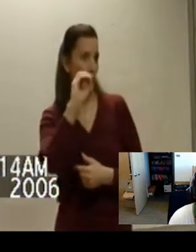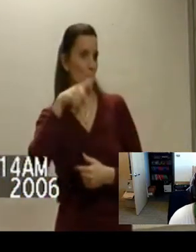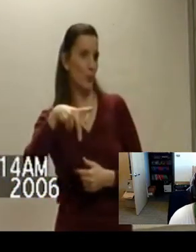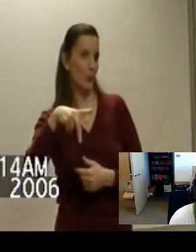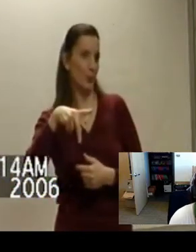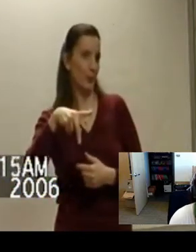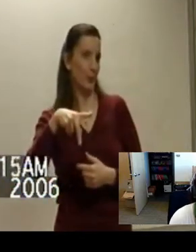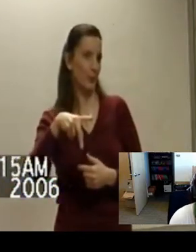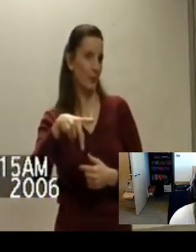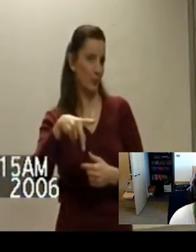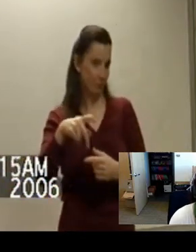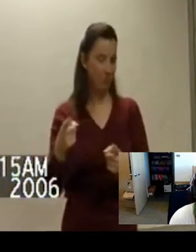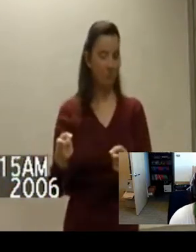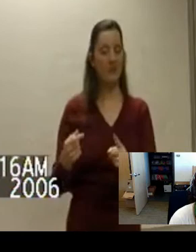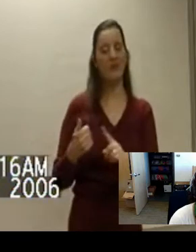had chickens and a coop.